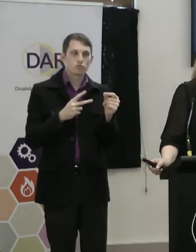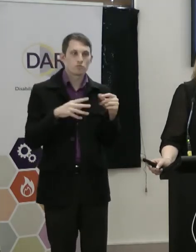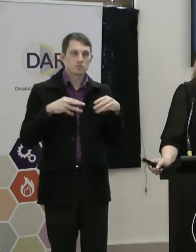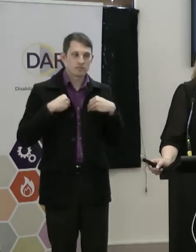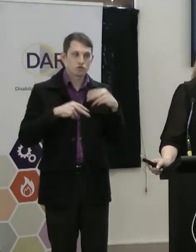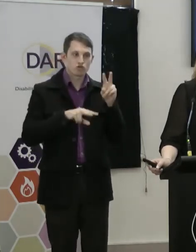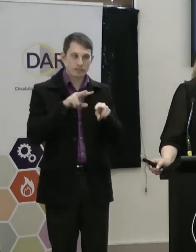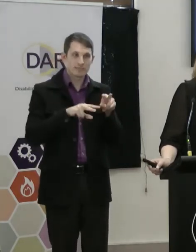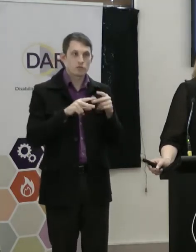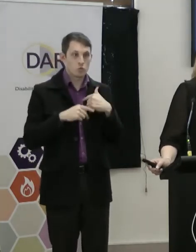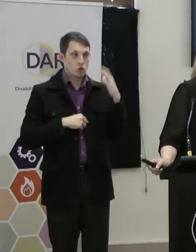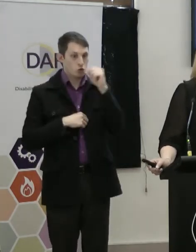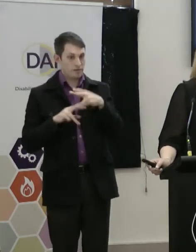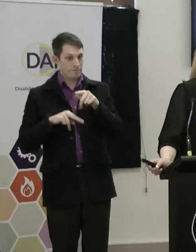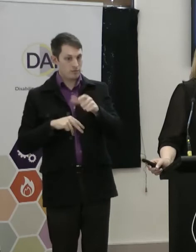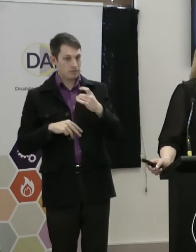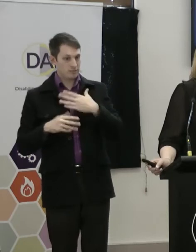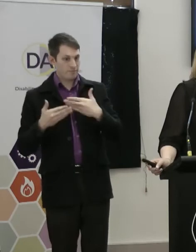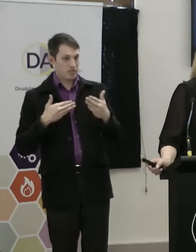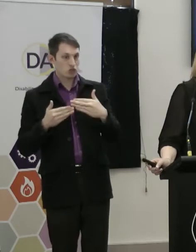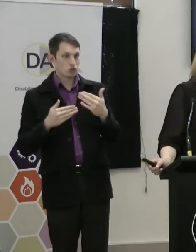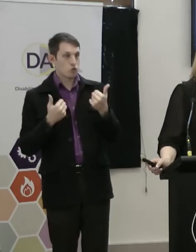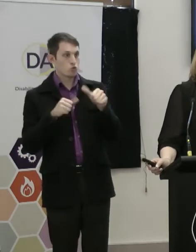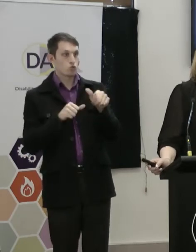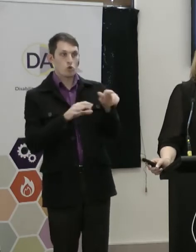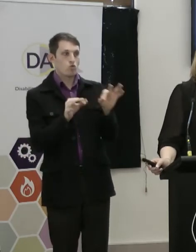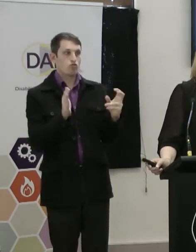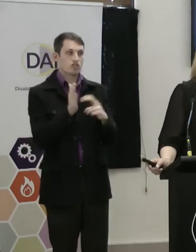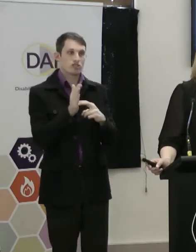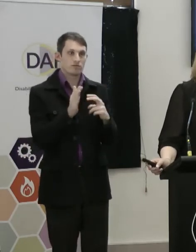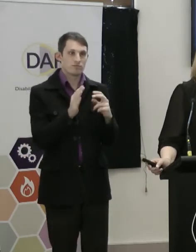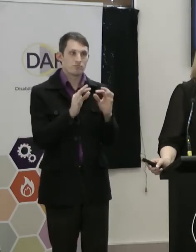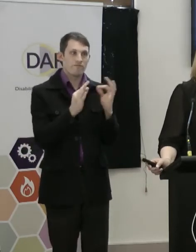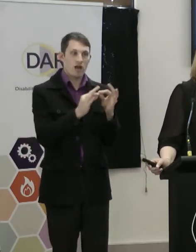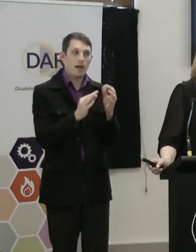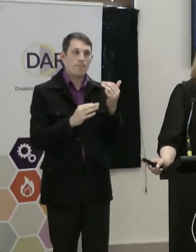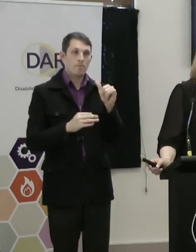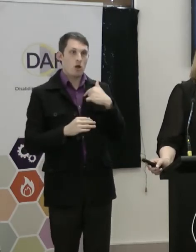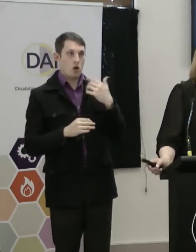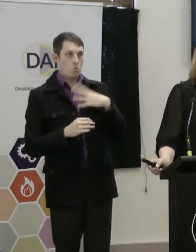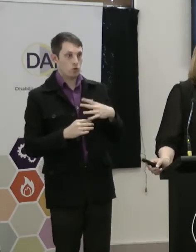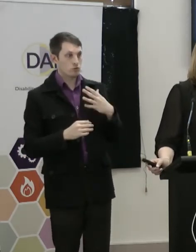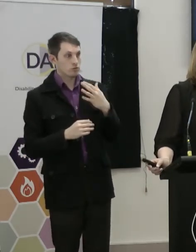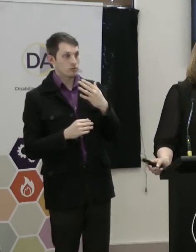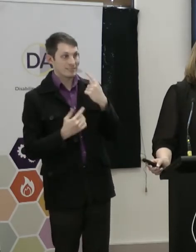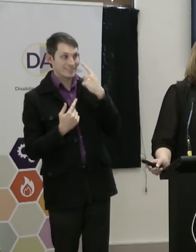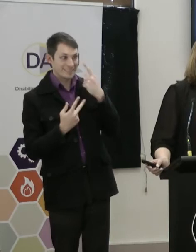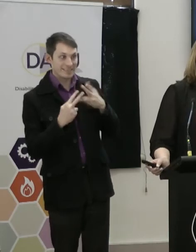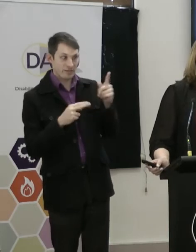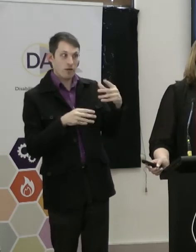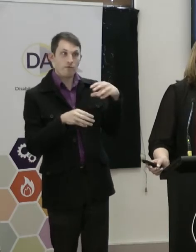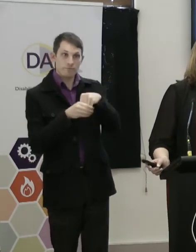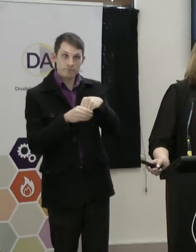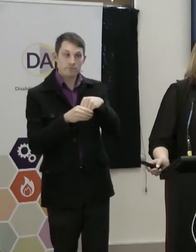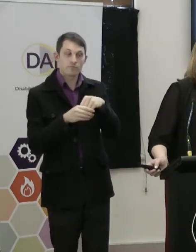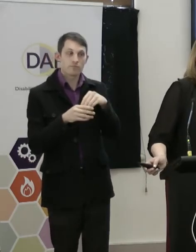you self-manage and use unregistered providers, Yep. as your own safeguard, you may want to seek that they're part of that national scheme, so you can opt into